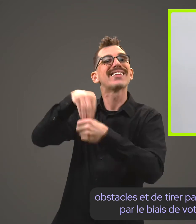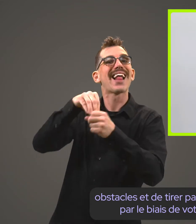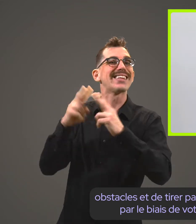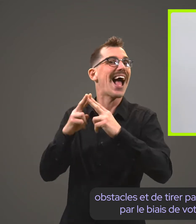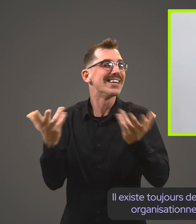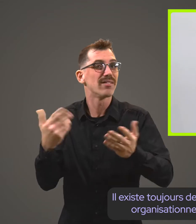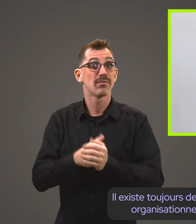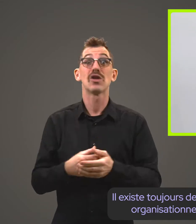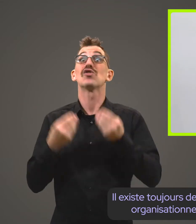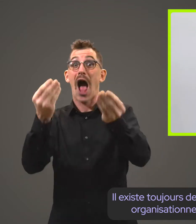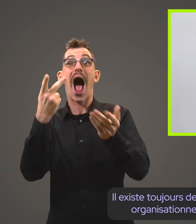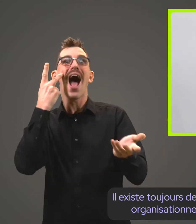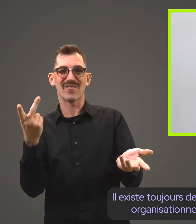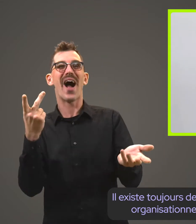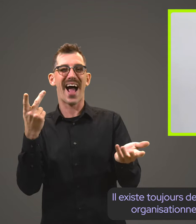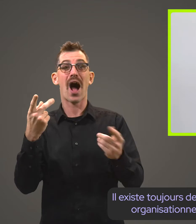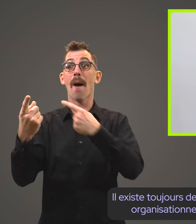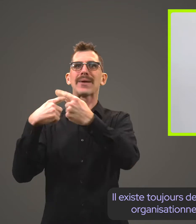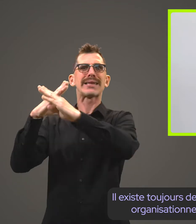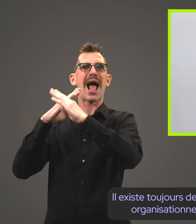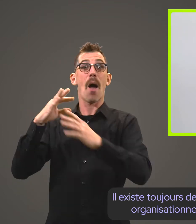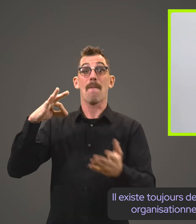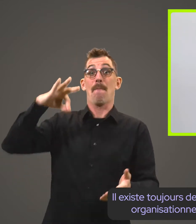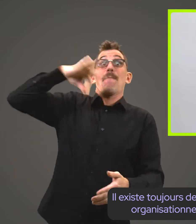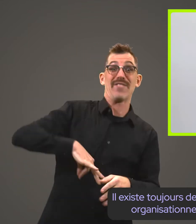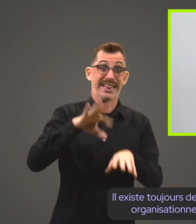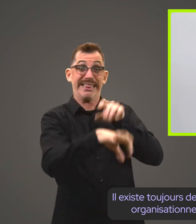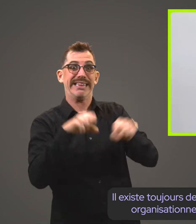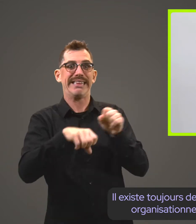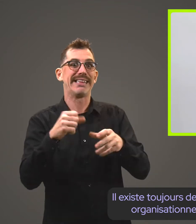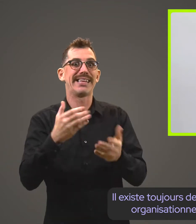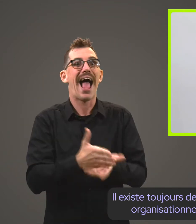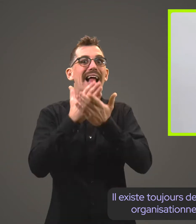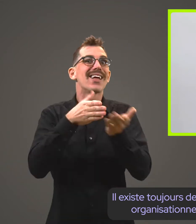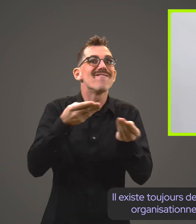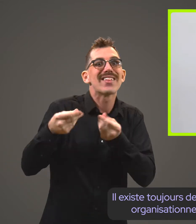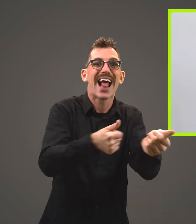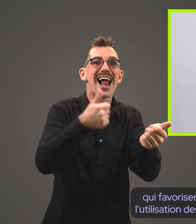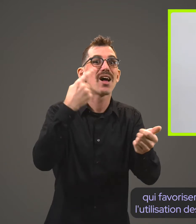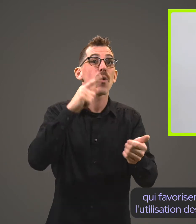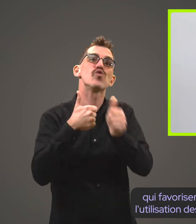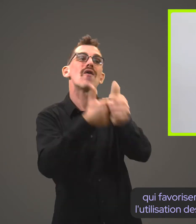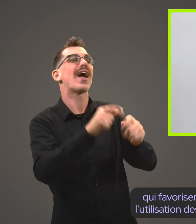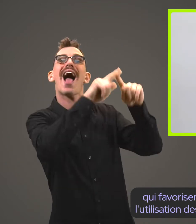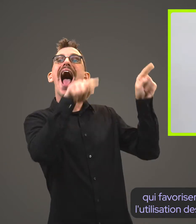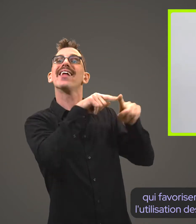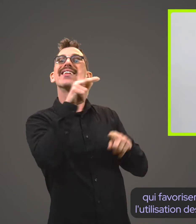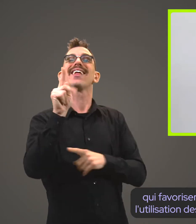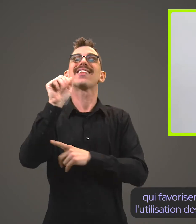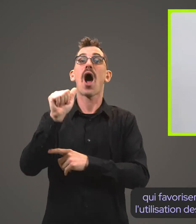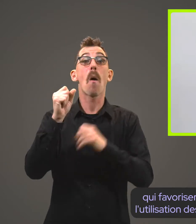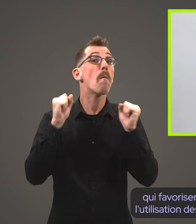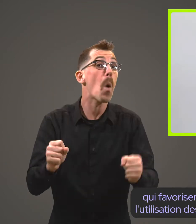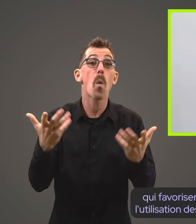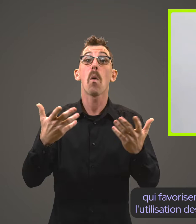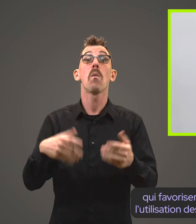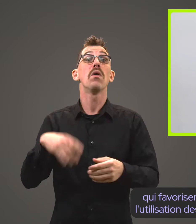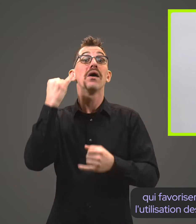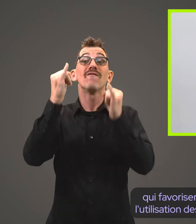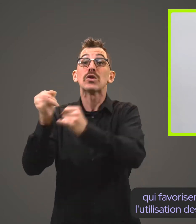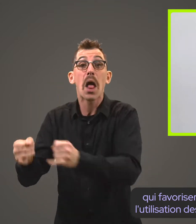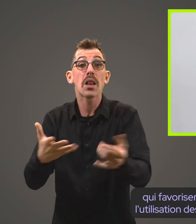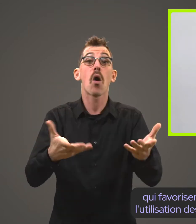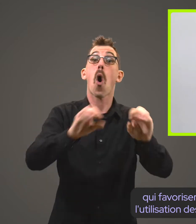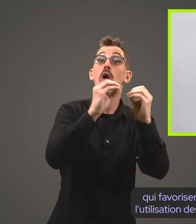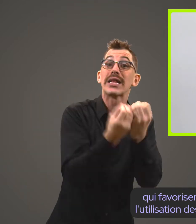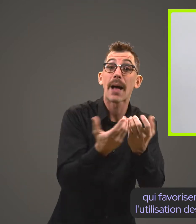intervention. There are always individual, organizational, and system-level factors that either support or interfere with